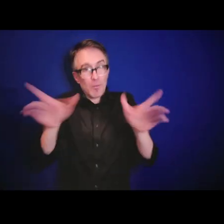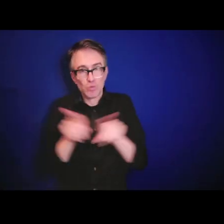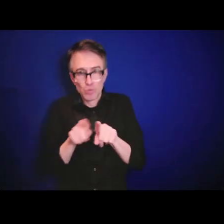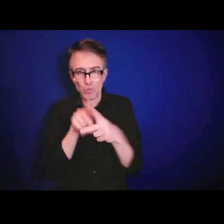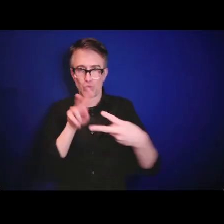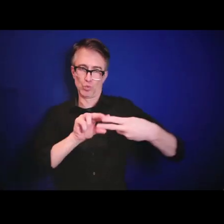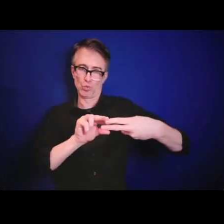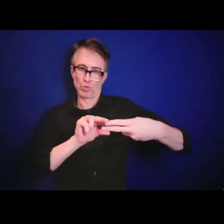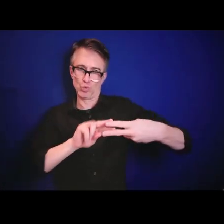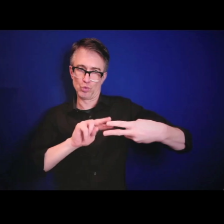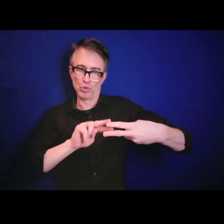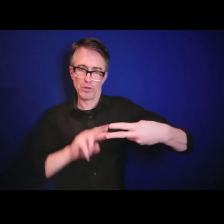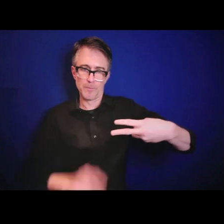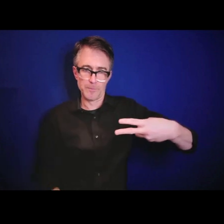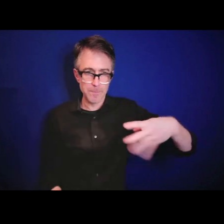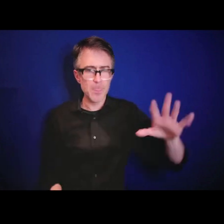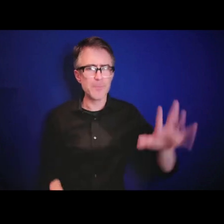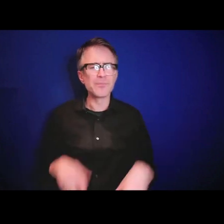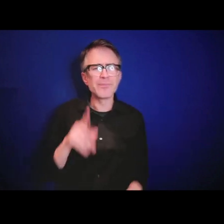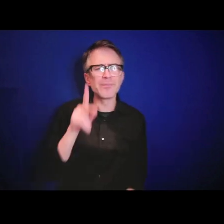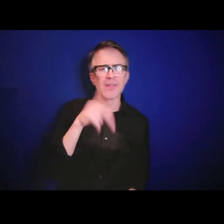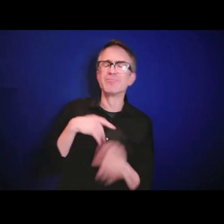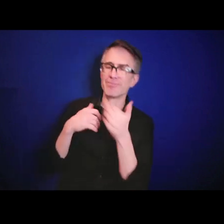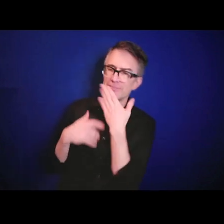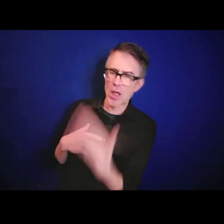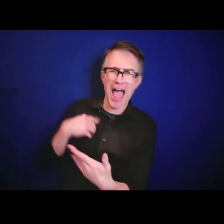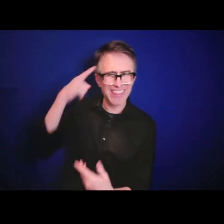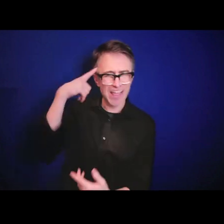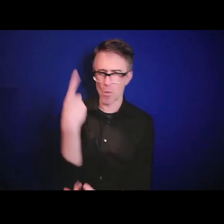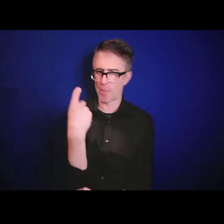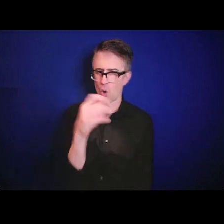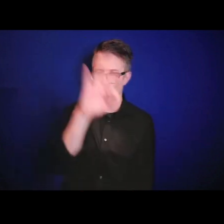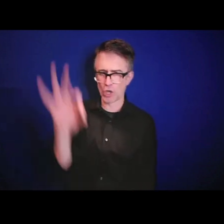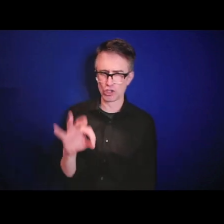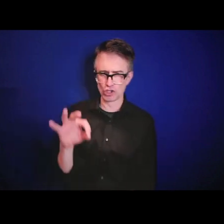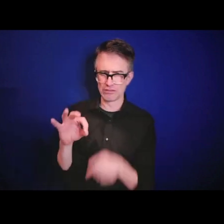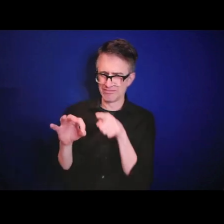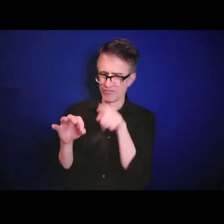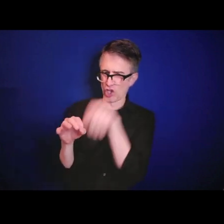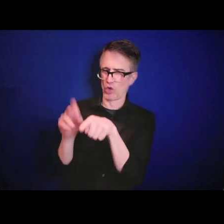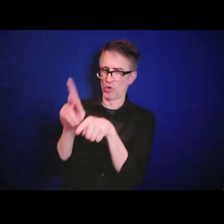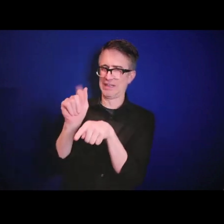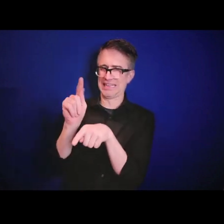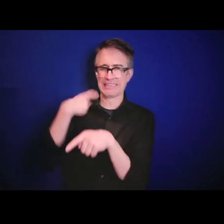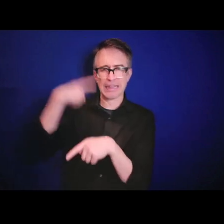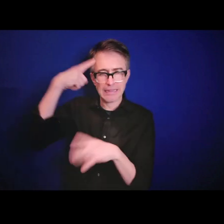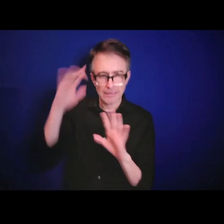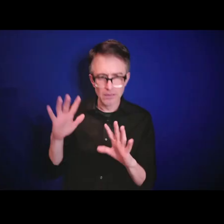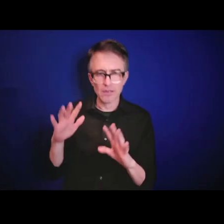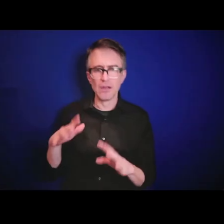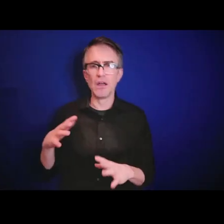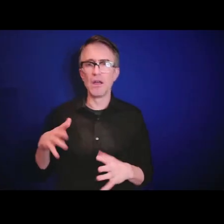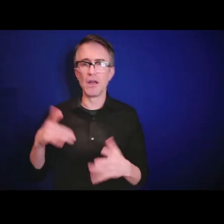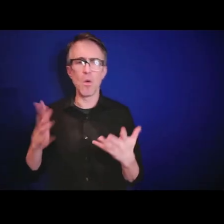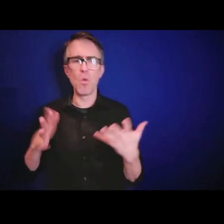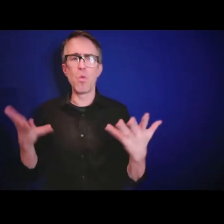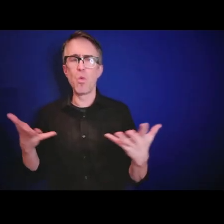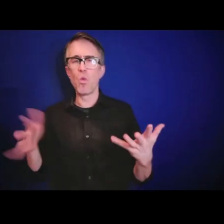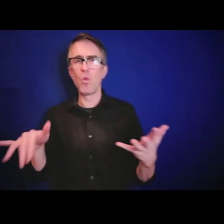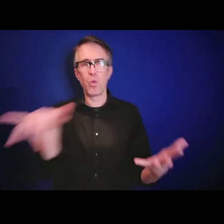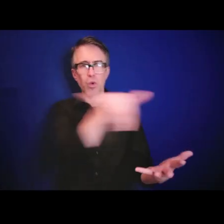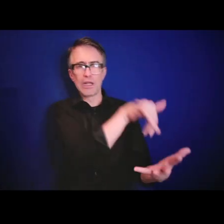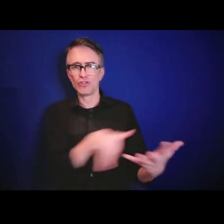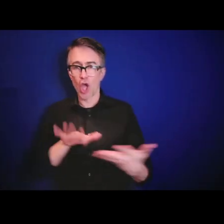what approaches are used to sample respondents for the photo voice and video voice to address